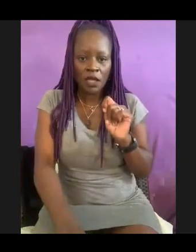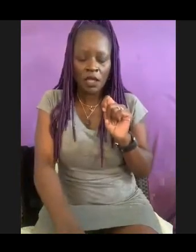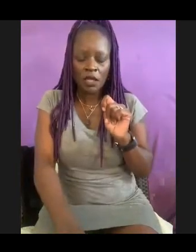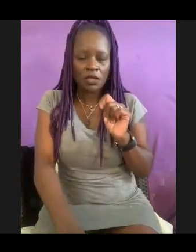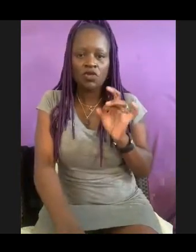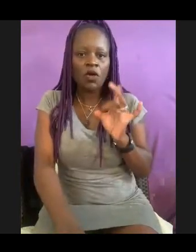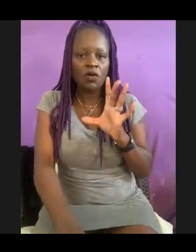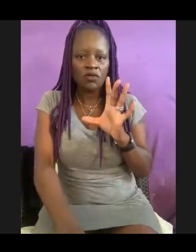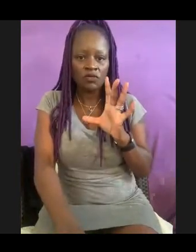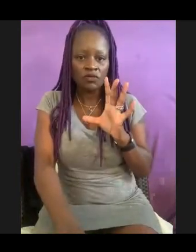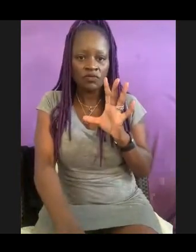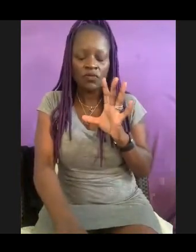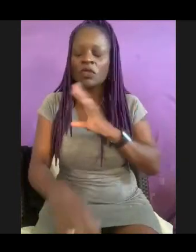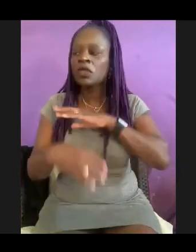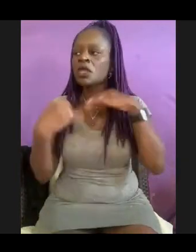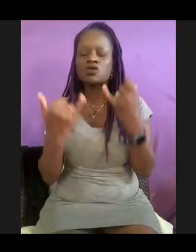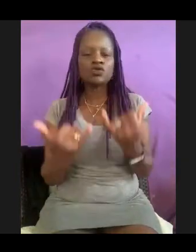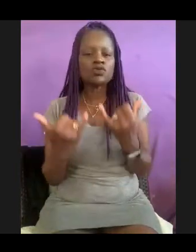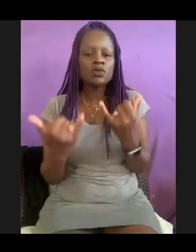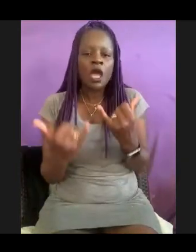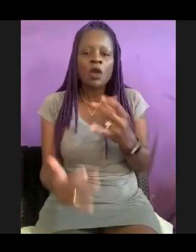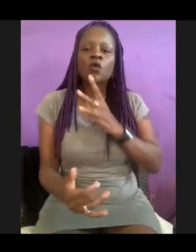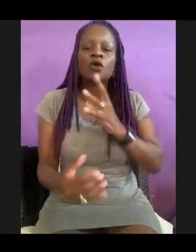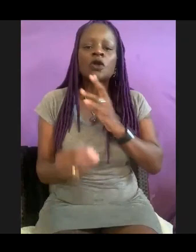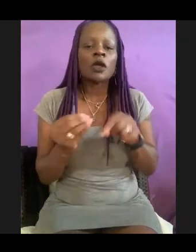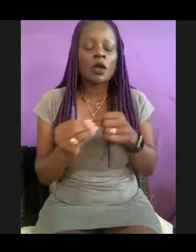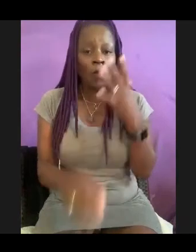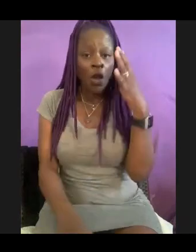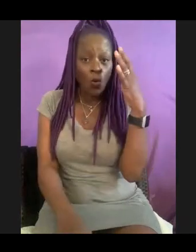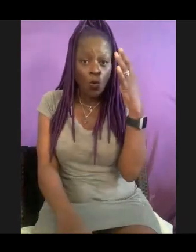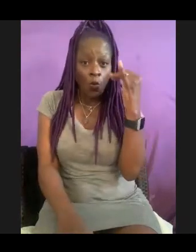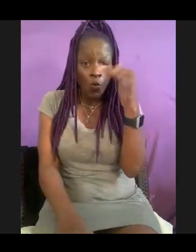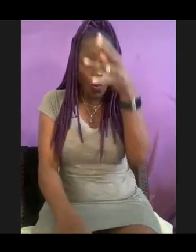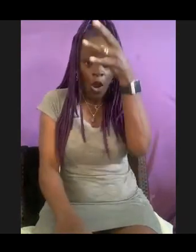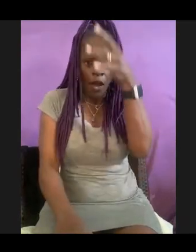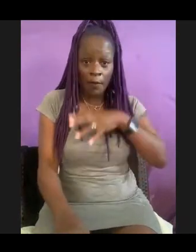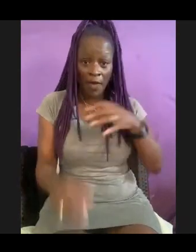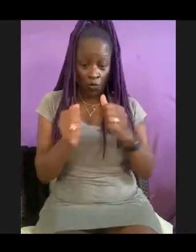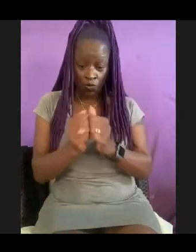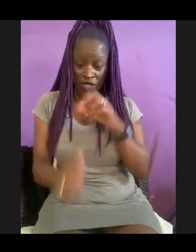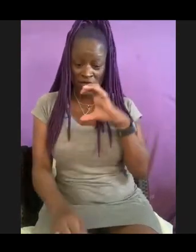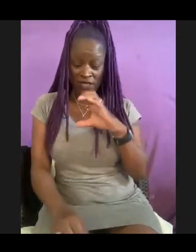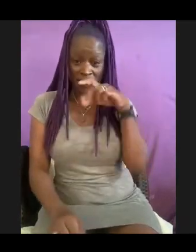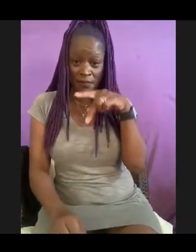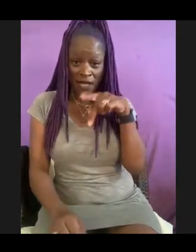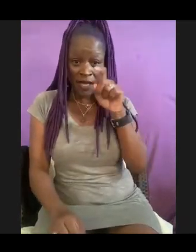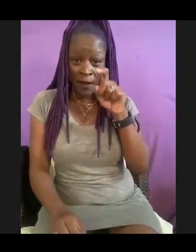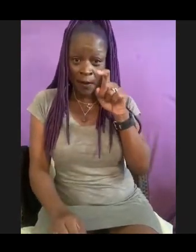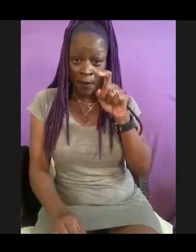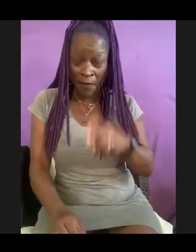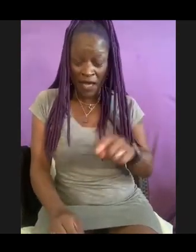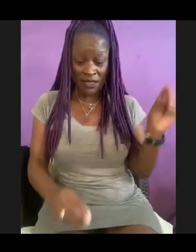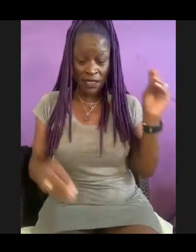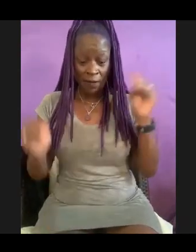Today, I am here to talk about why a man with a CP must park his chair and